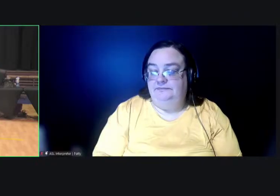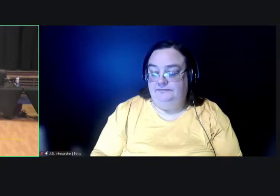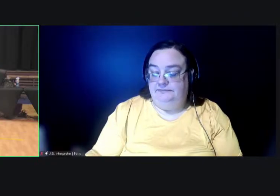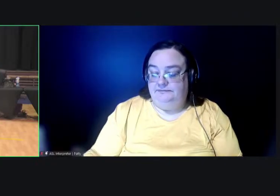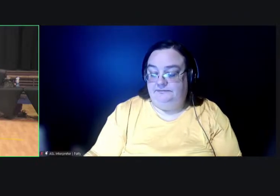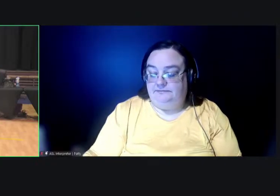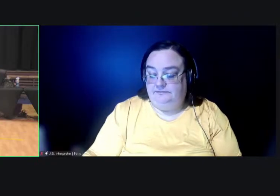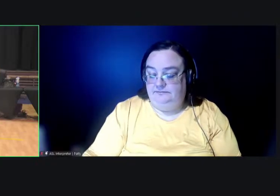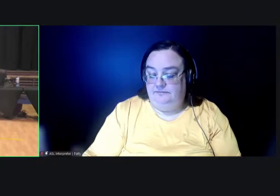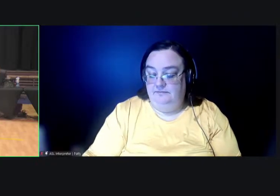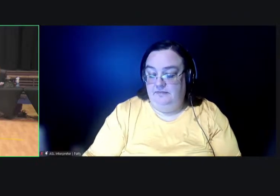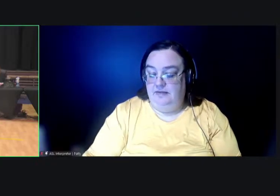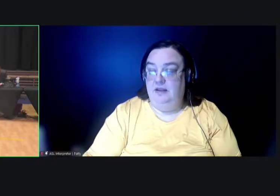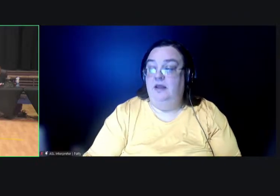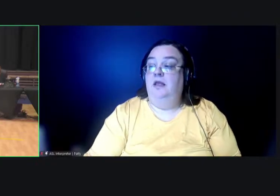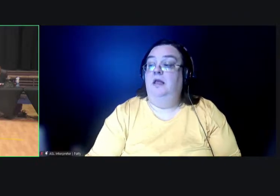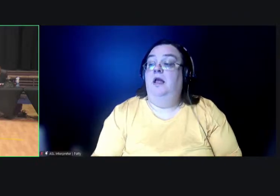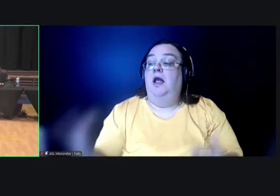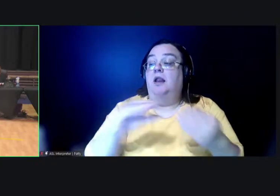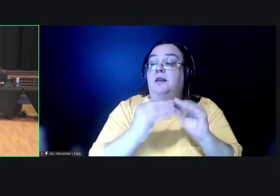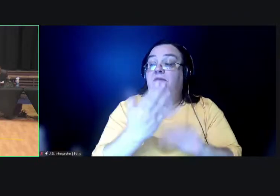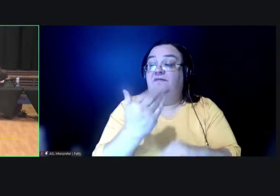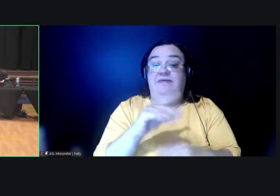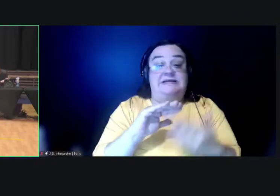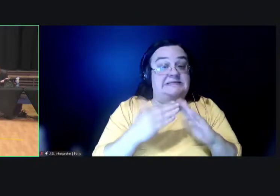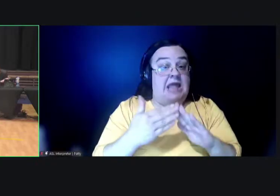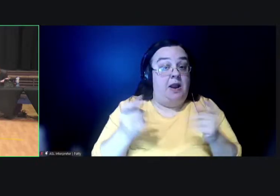Okay, item 15, Town Administrator Report.